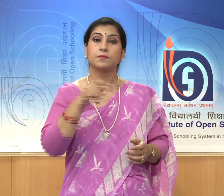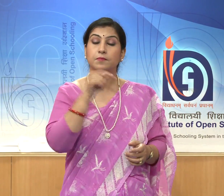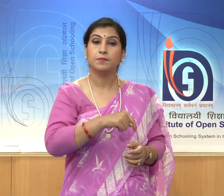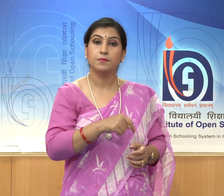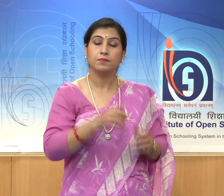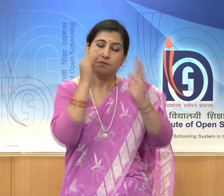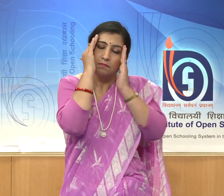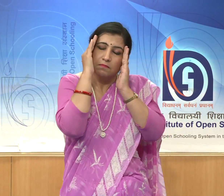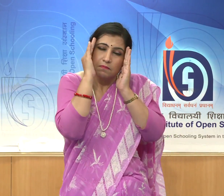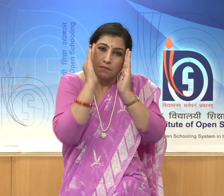are dedicated